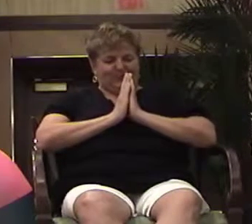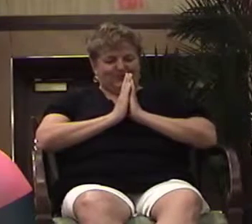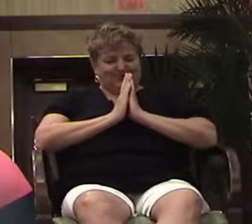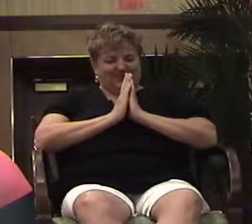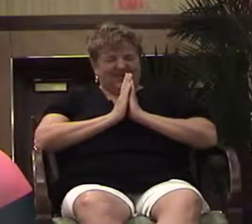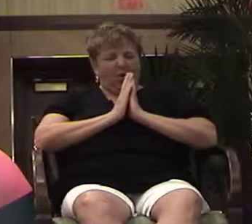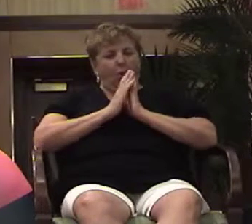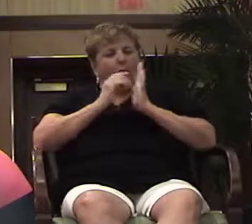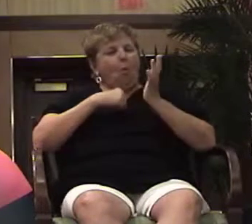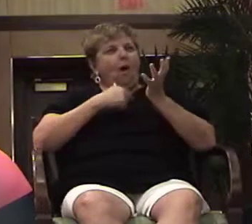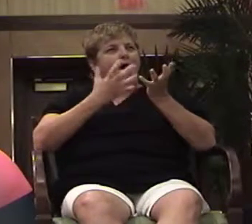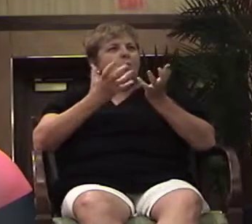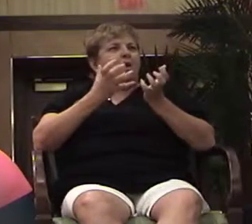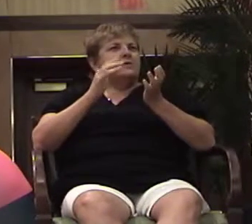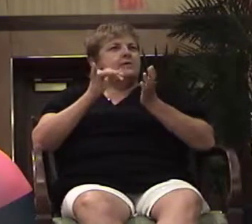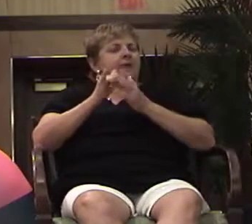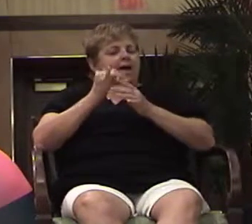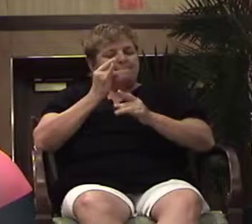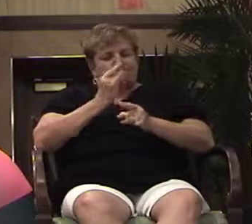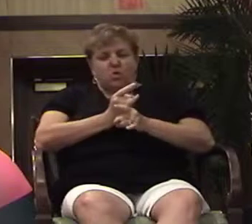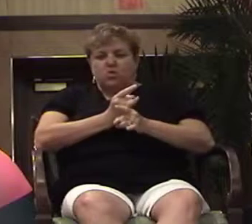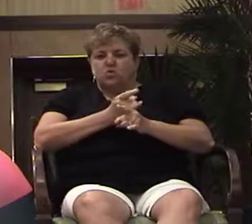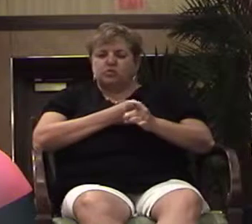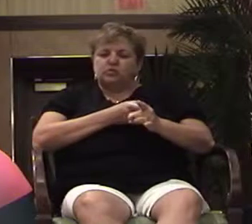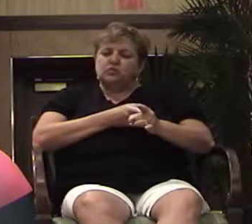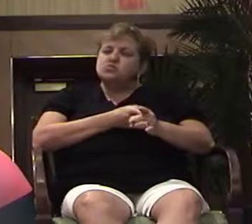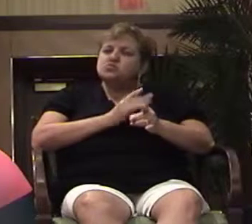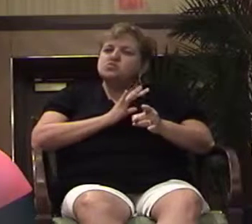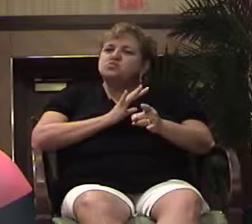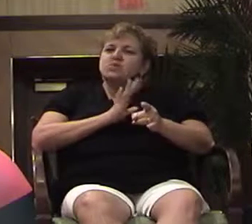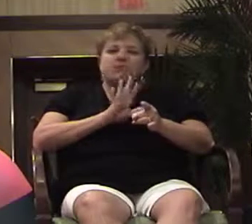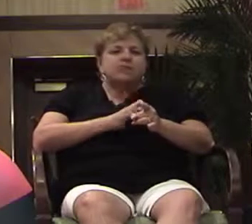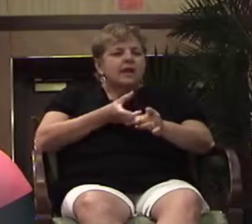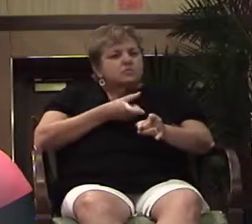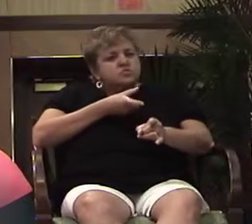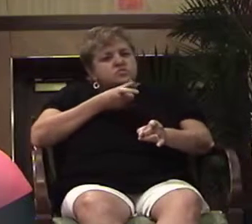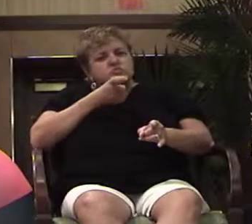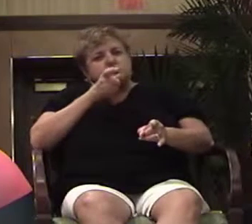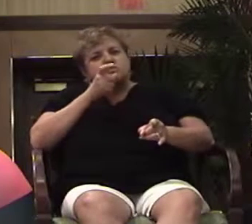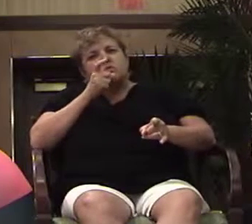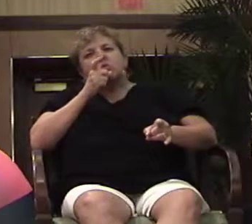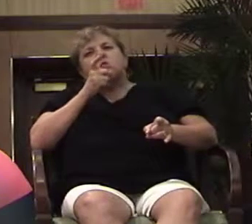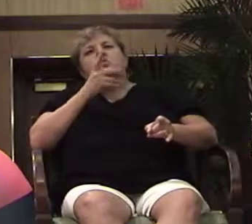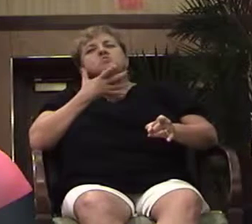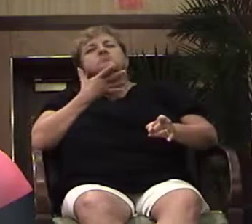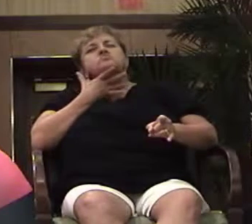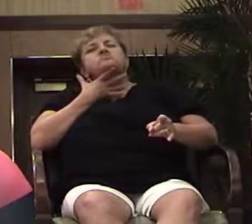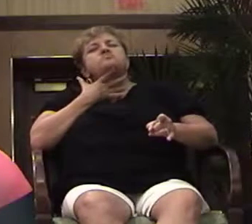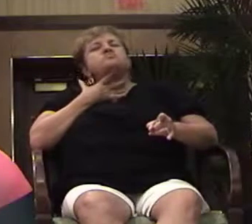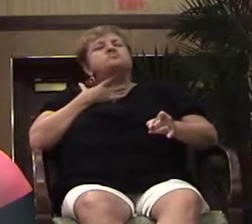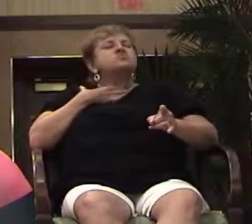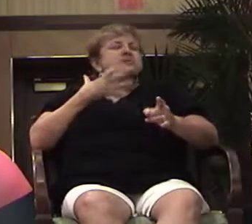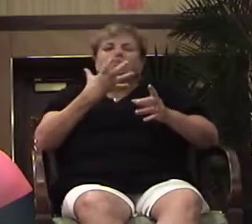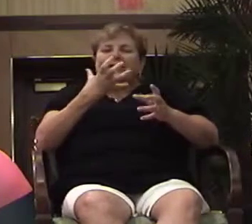that booze. And the minute I took one drink, it wasn't enough. When they